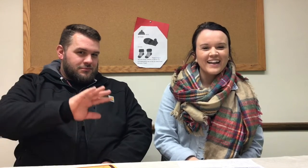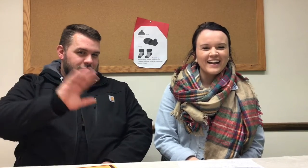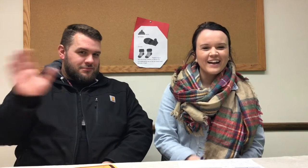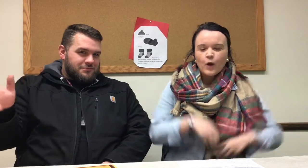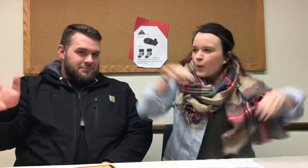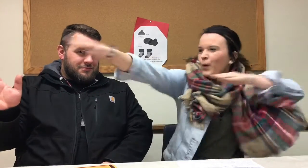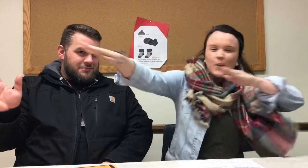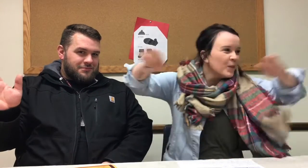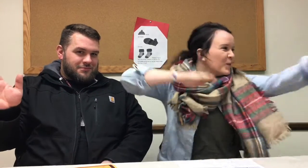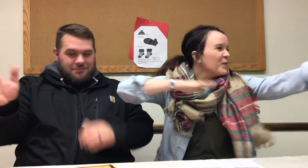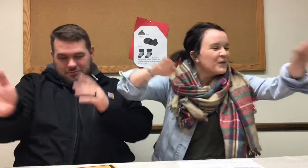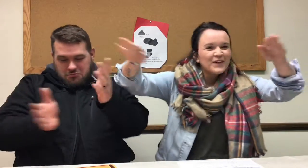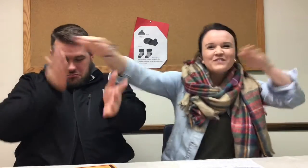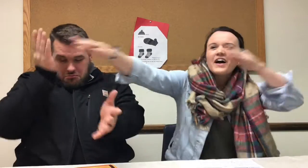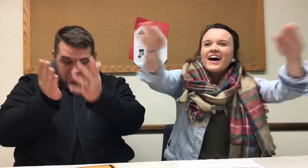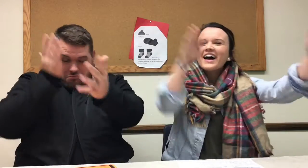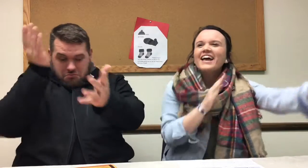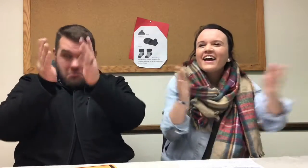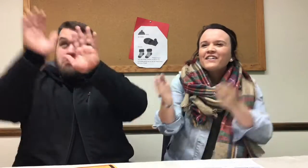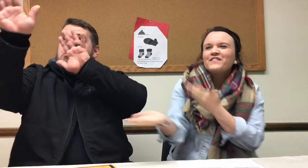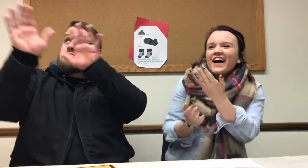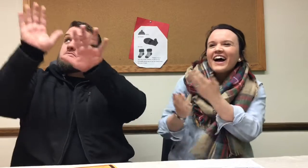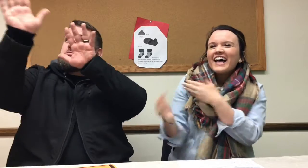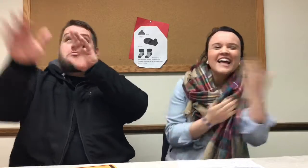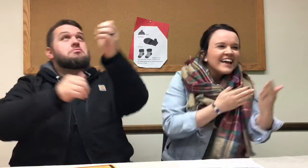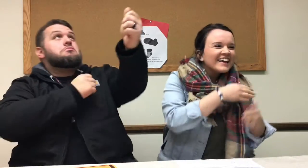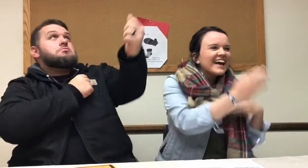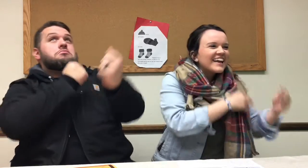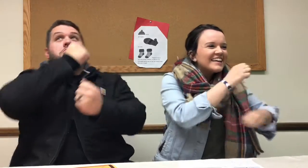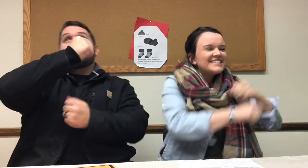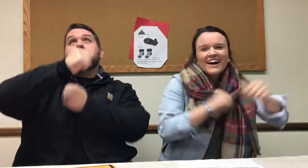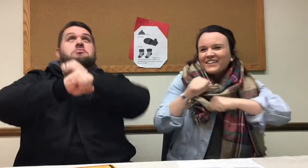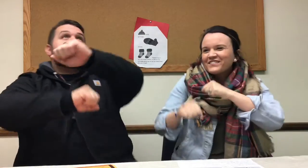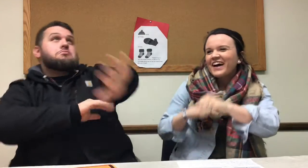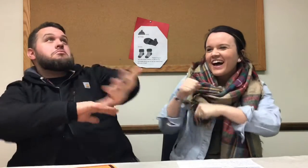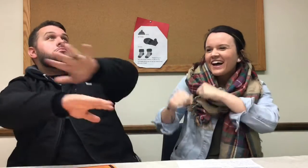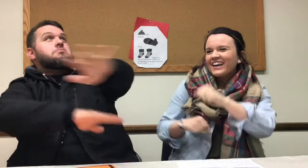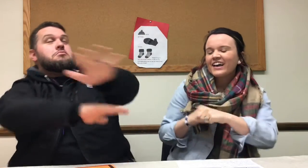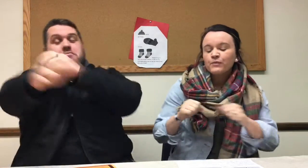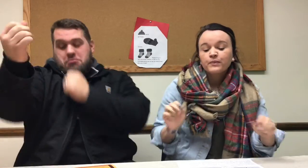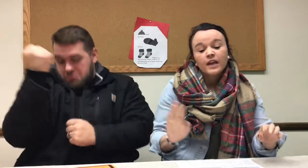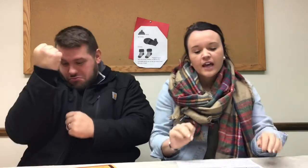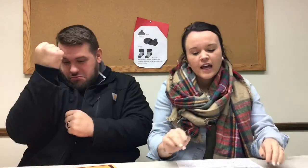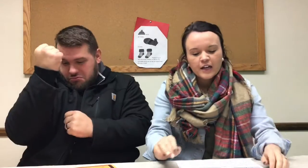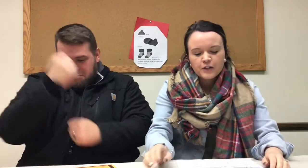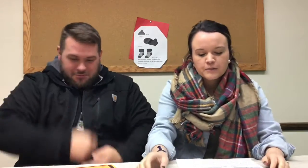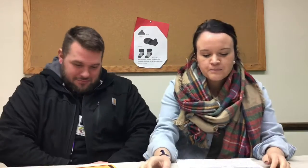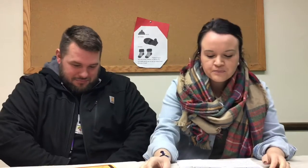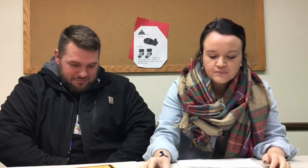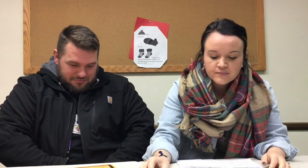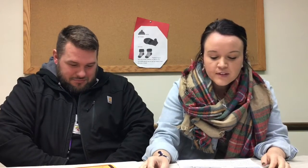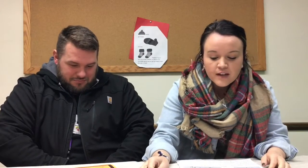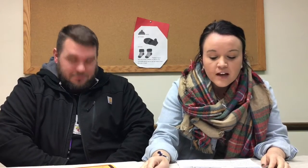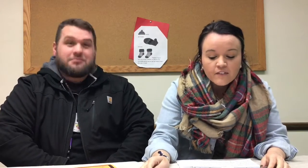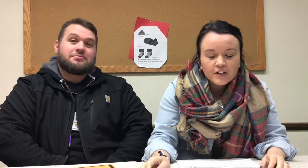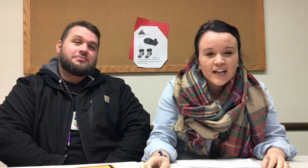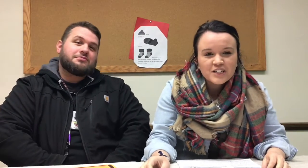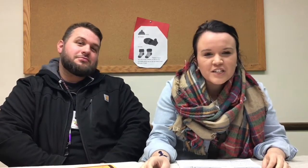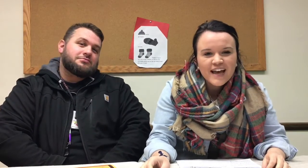Friday. Ooh, ooh, Friday, Friday, gotta get down on Friday. Anywho. For lunch today,